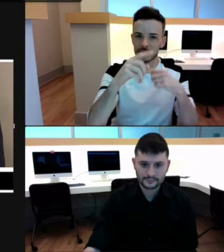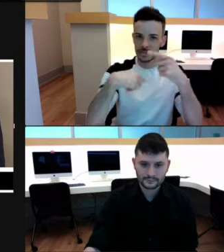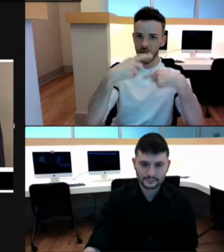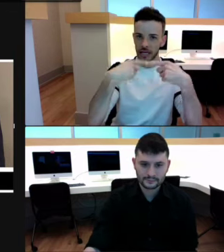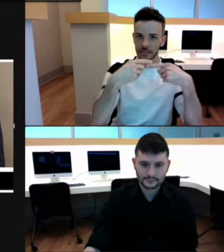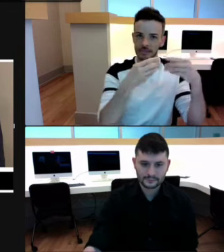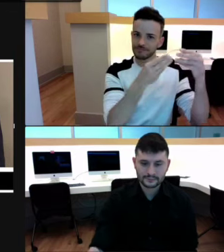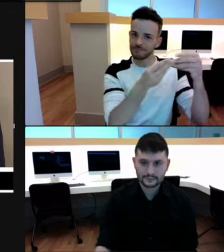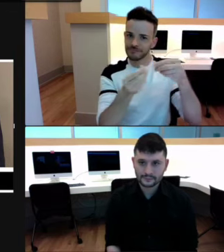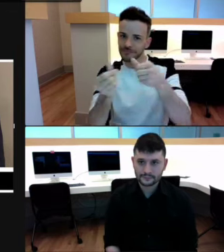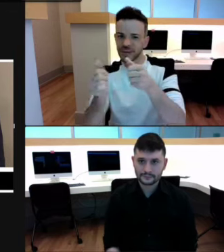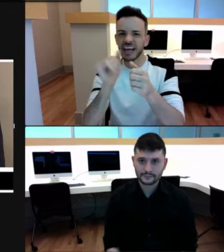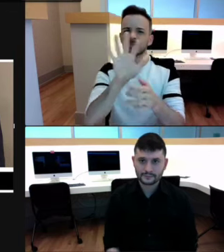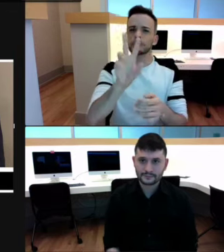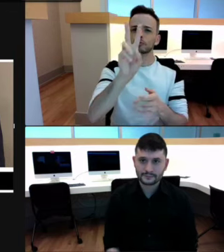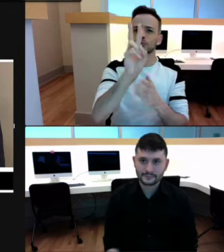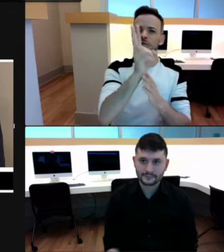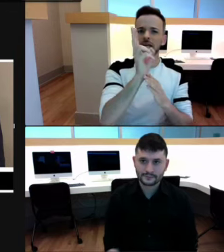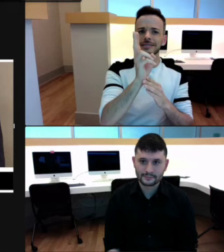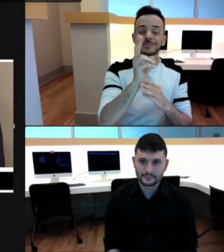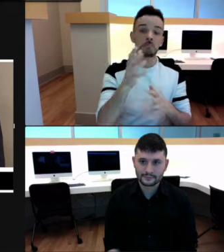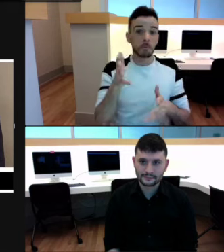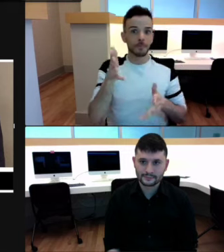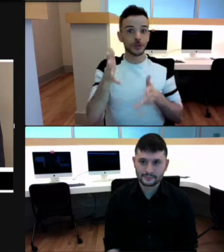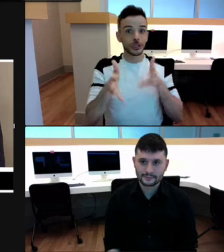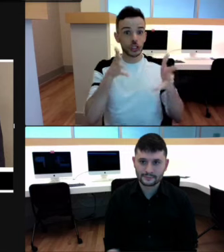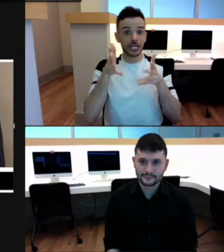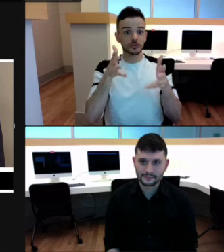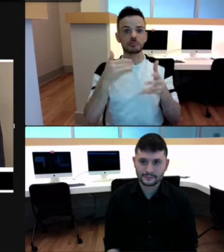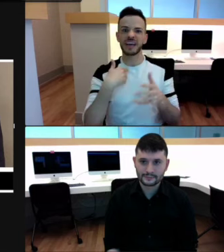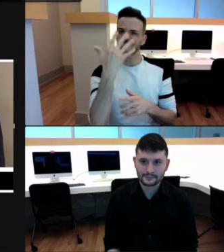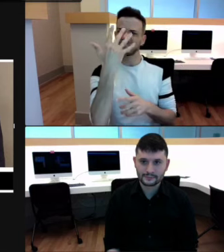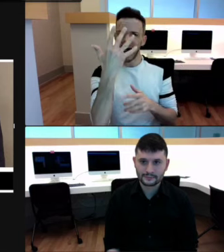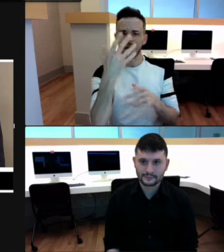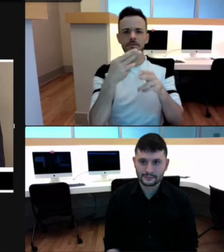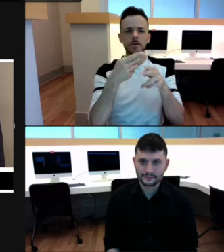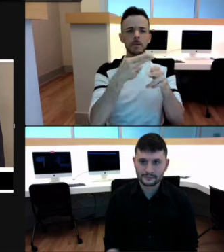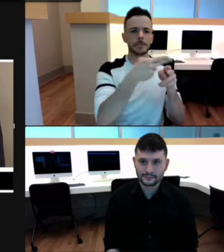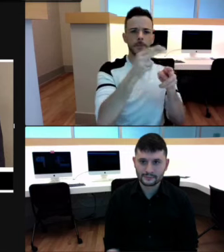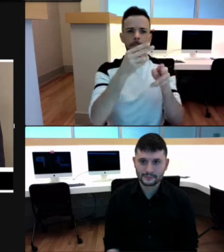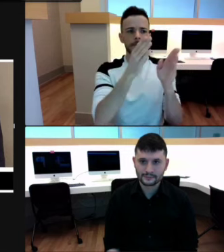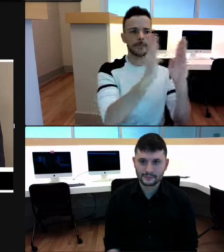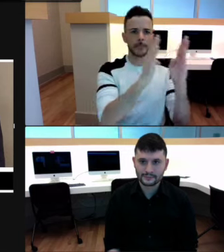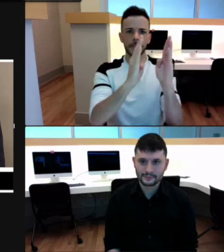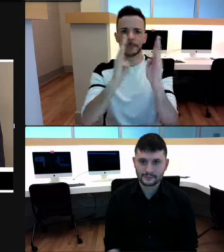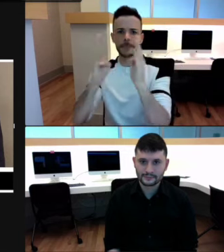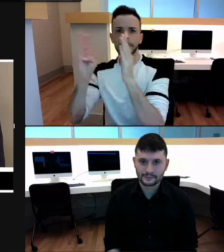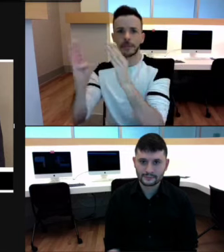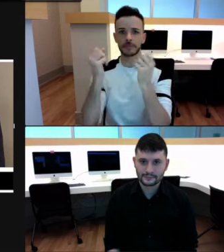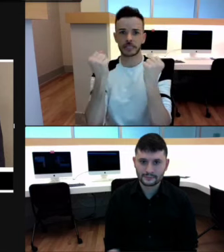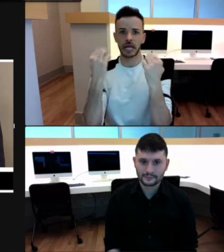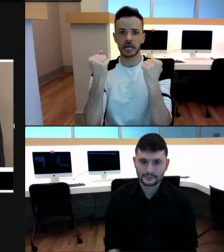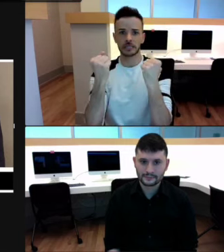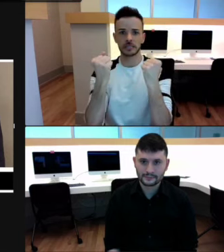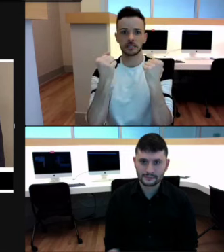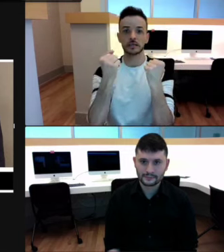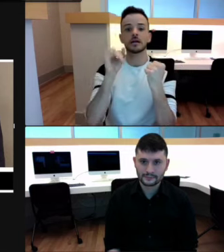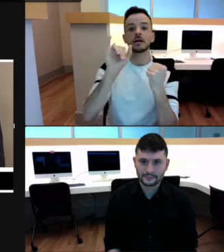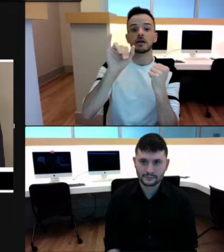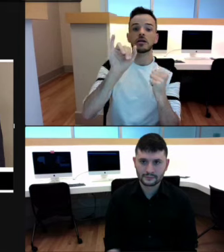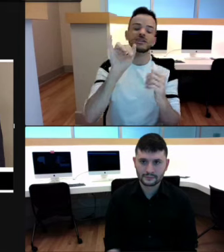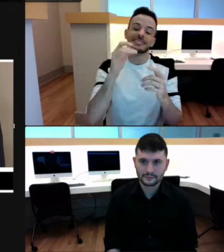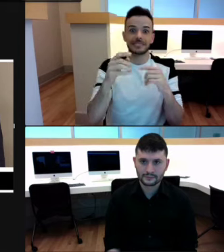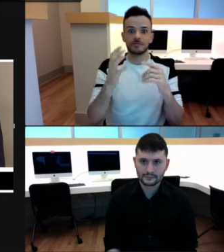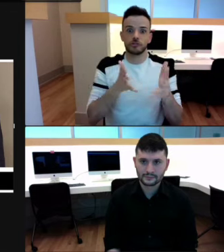saw three very fluid signs, but with gesture, there were 5 distinct movements